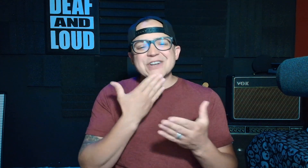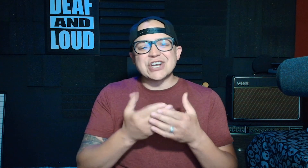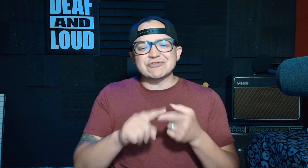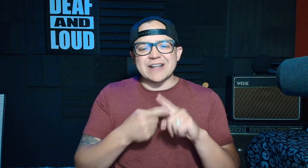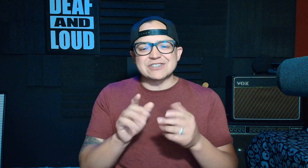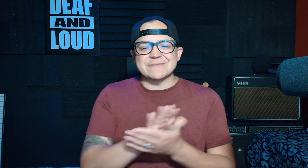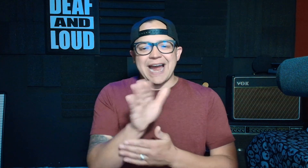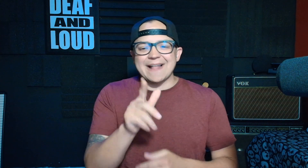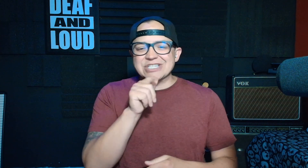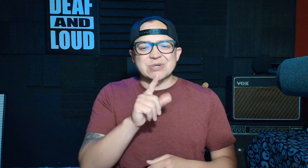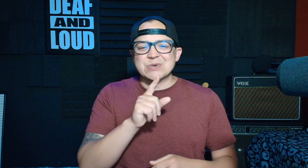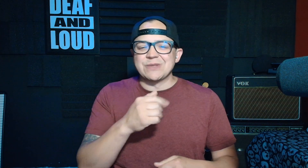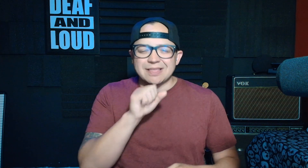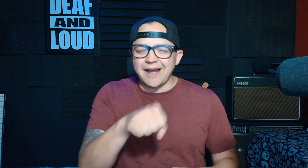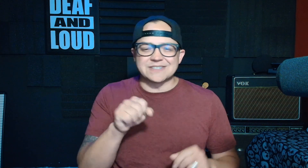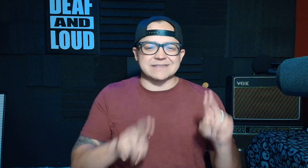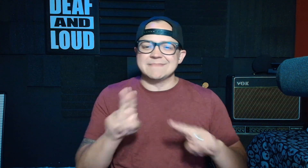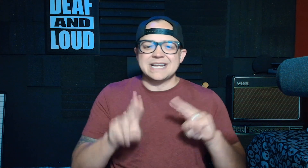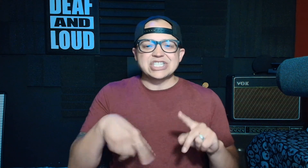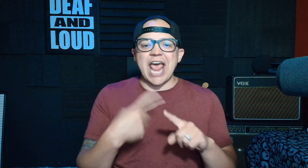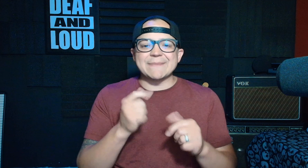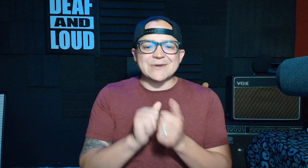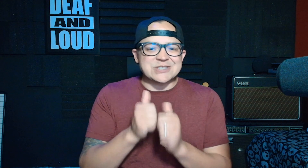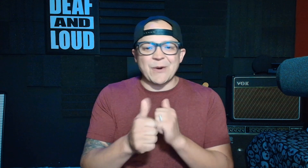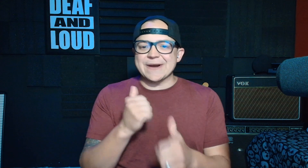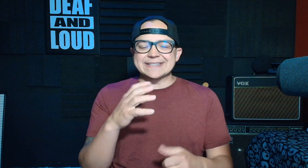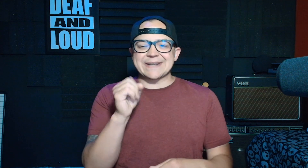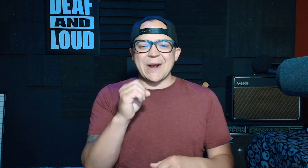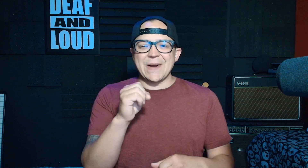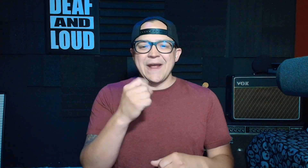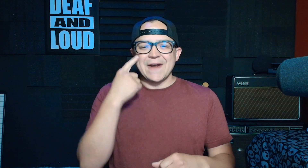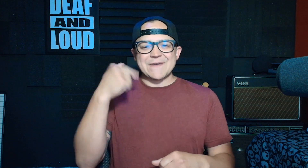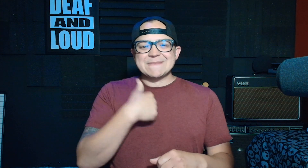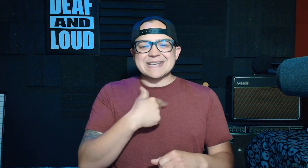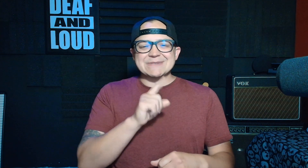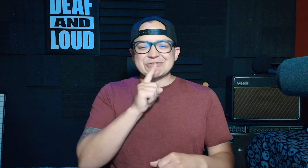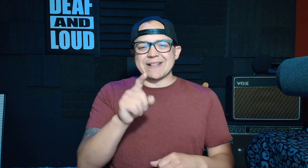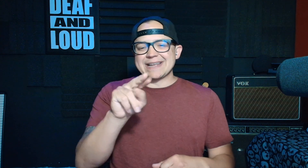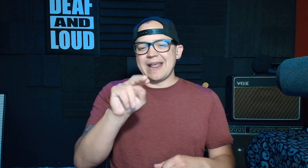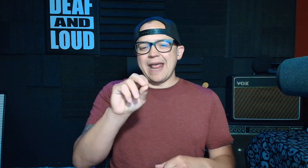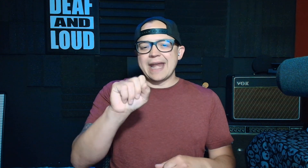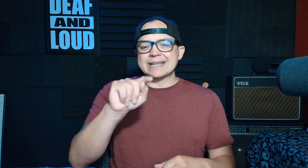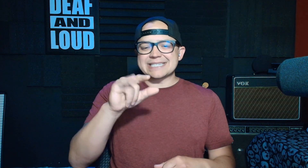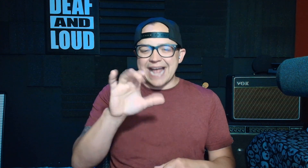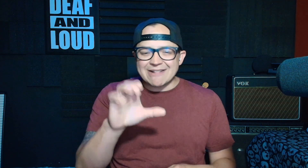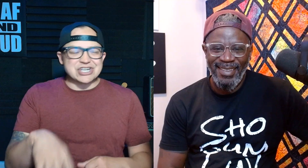lot of good friends from college who love to chat about sports. So for me, it was